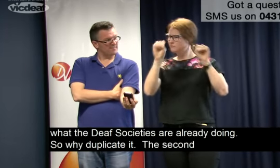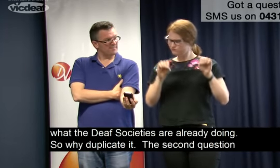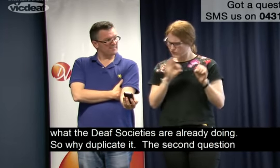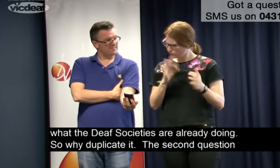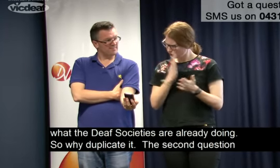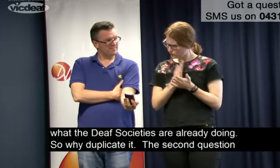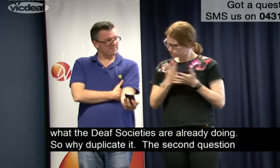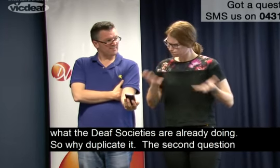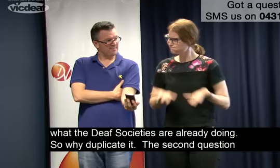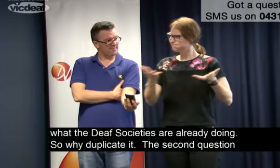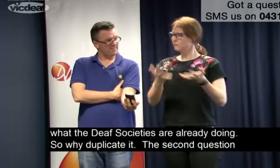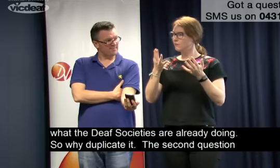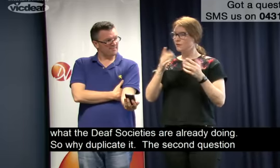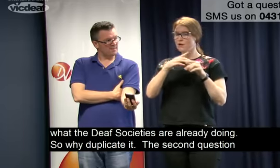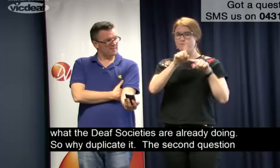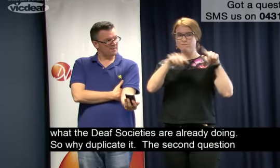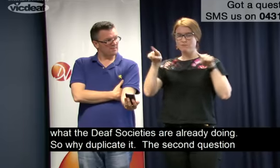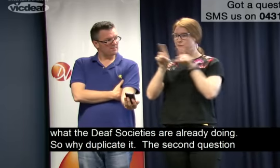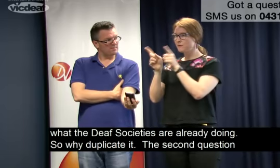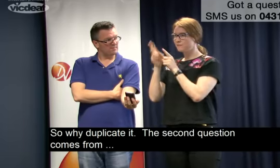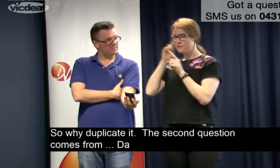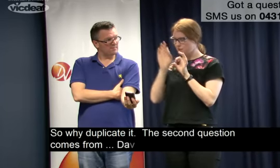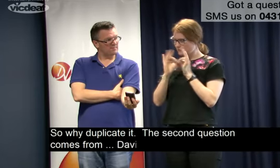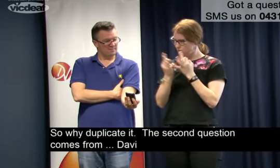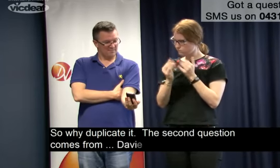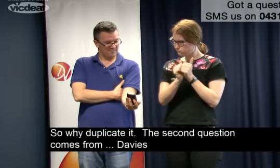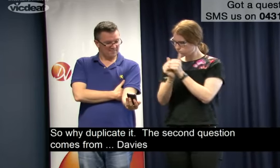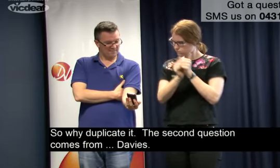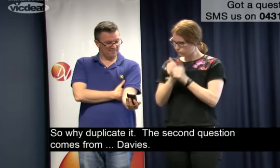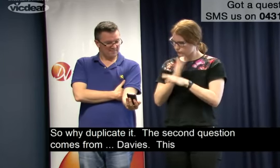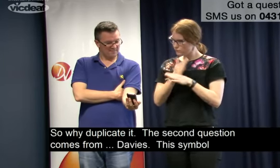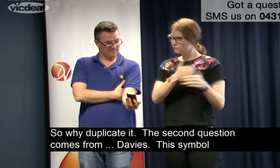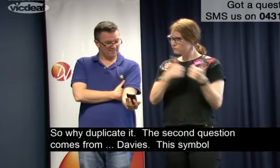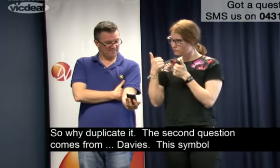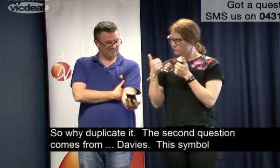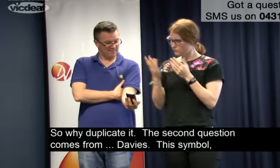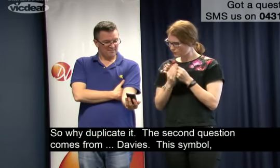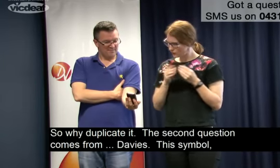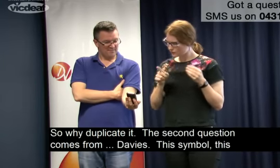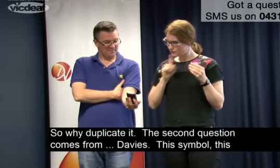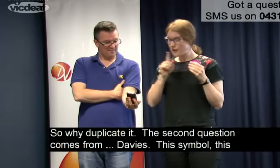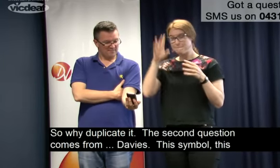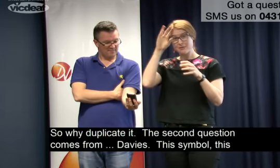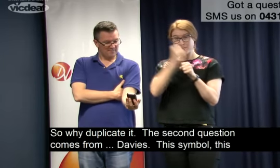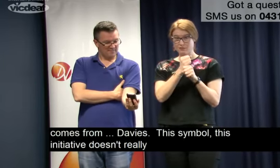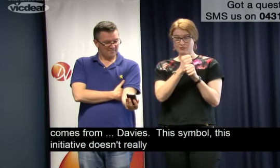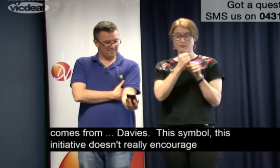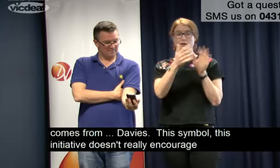This symbol, this initiative, doesn't really encourage diversity to work together. And